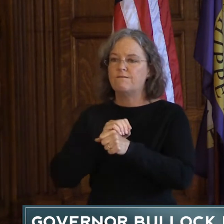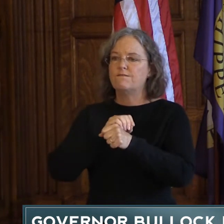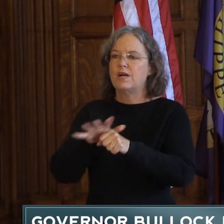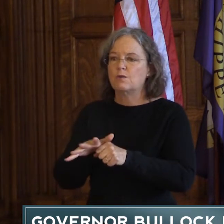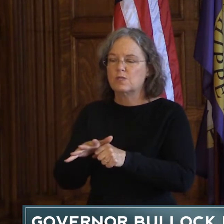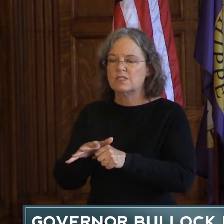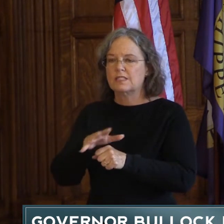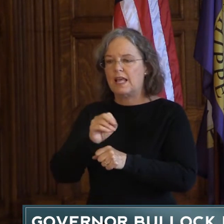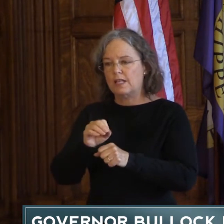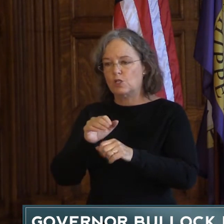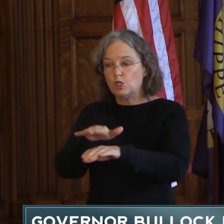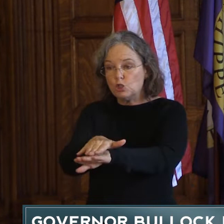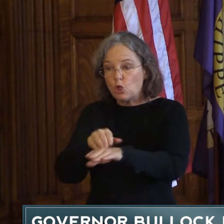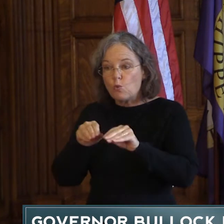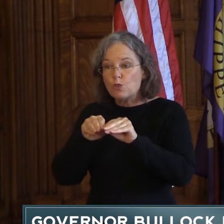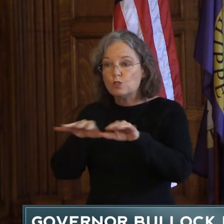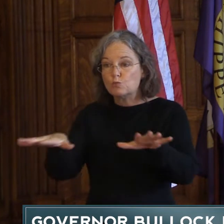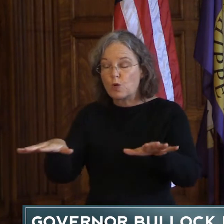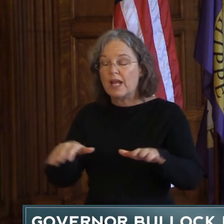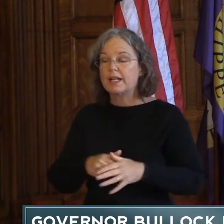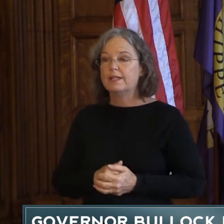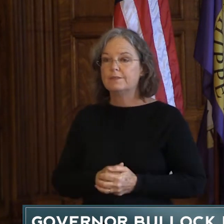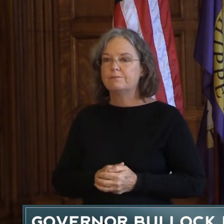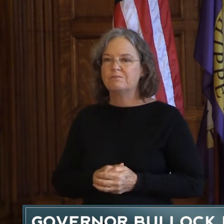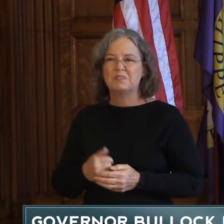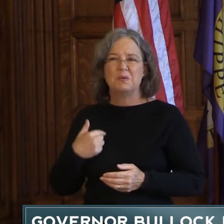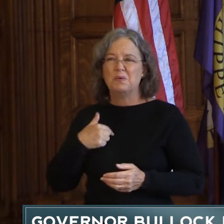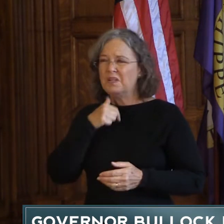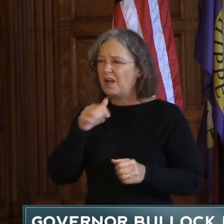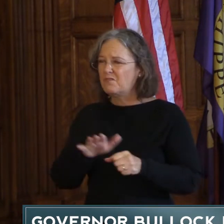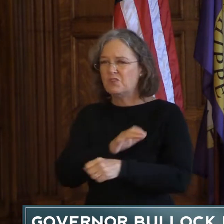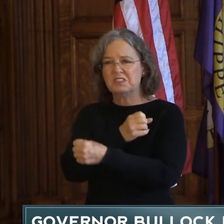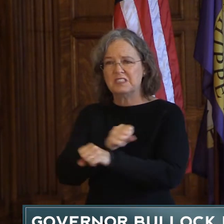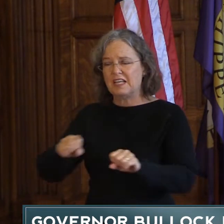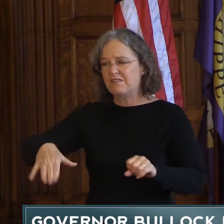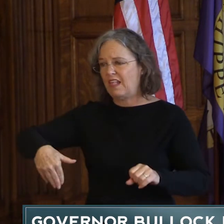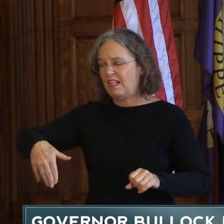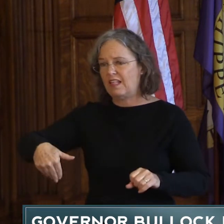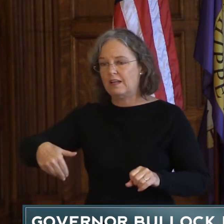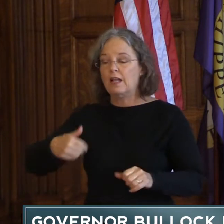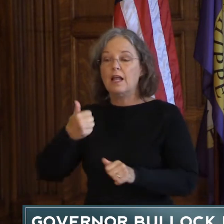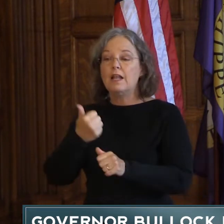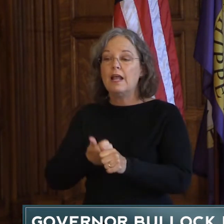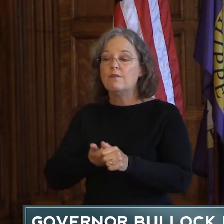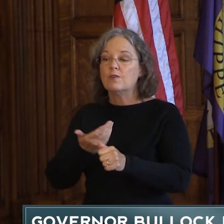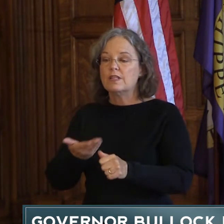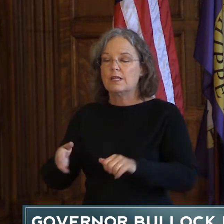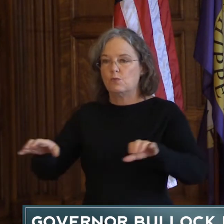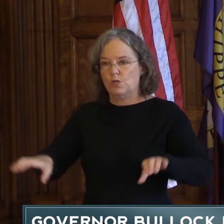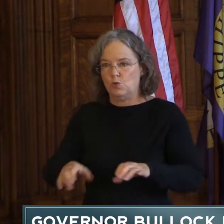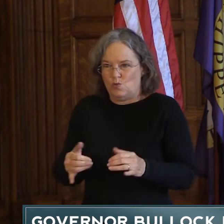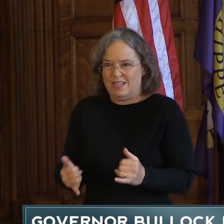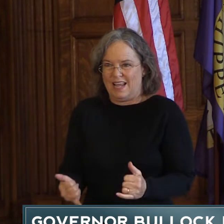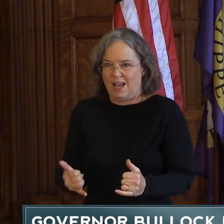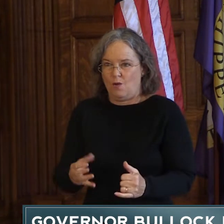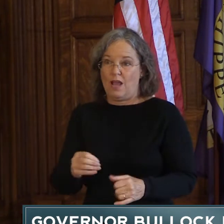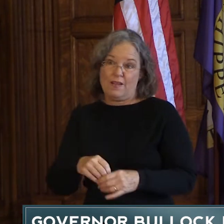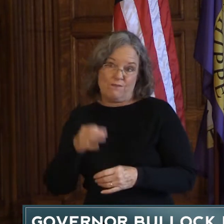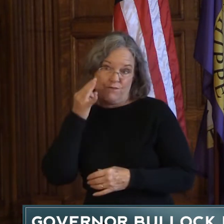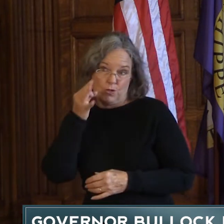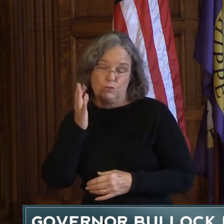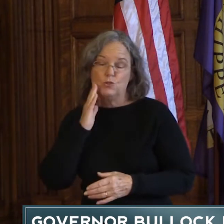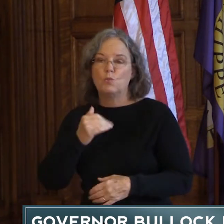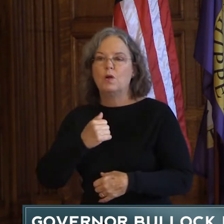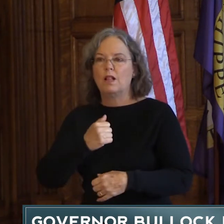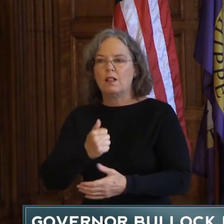occur. We're not out of the woods, and every step that we take now and in the future will make all the difference along